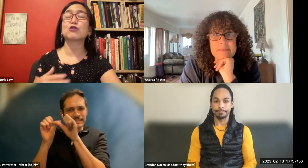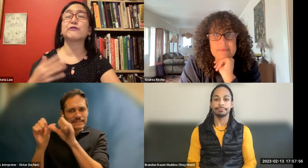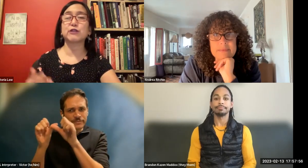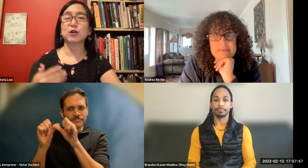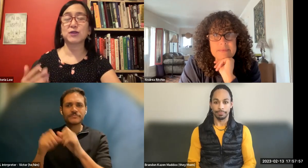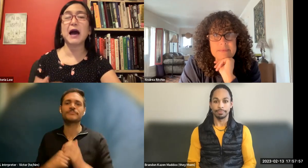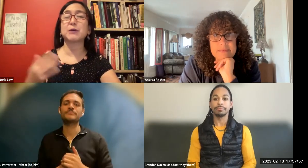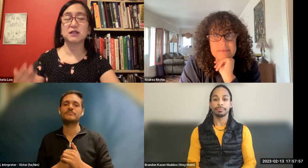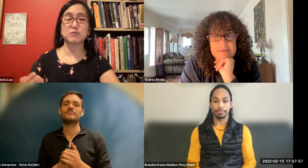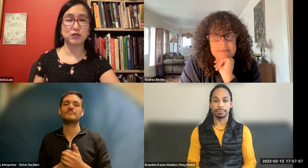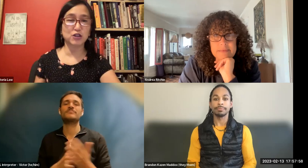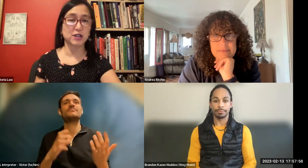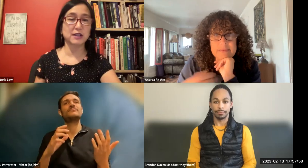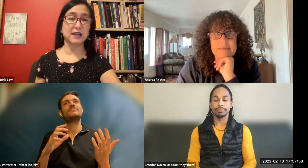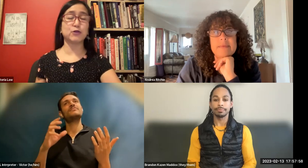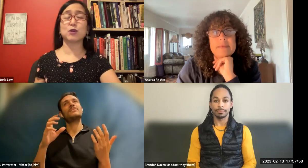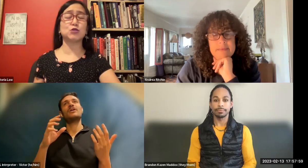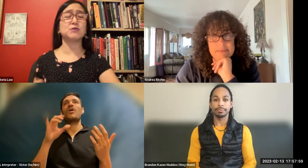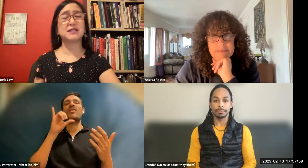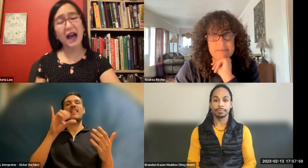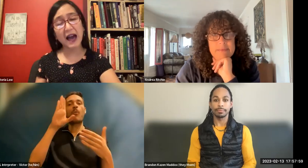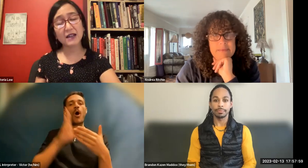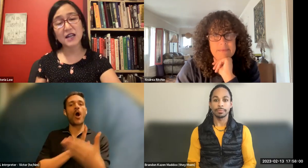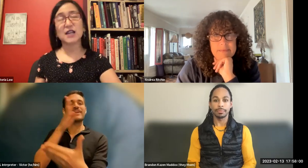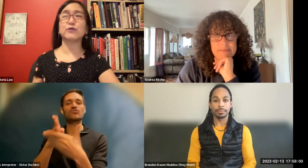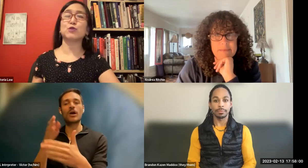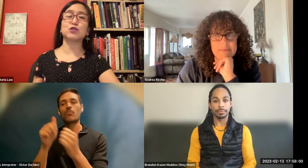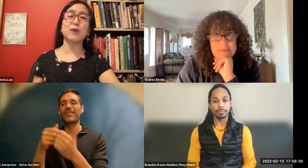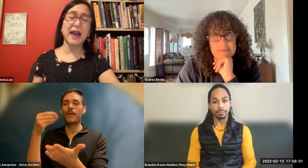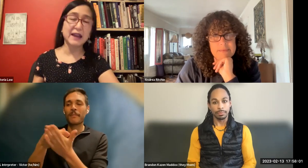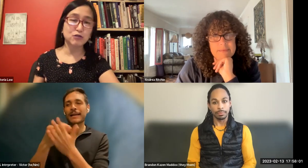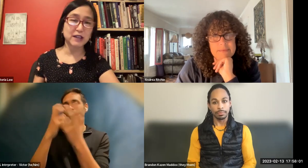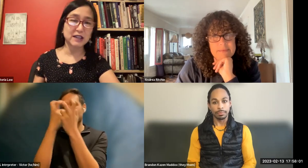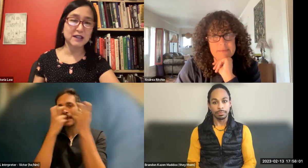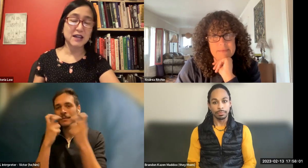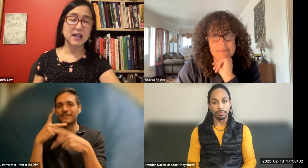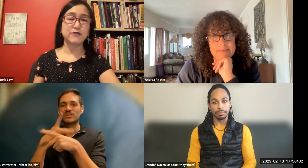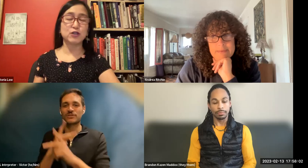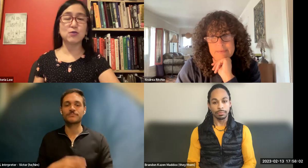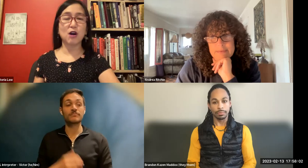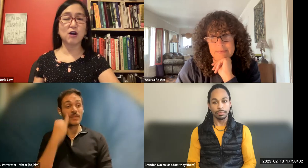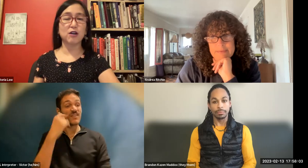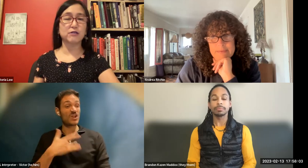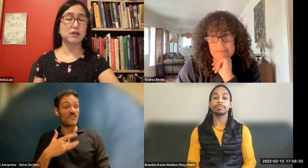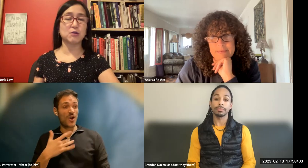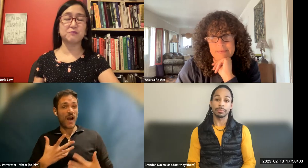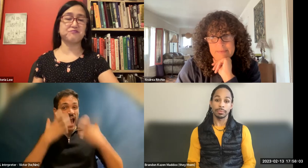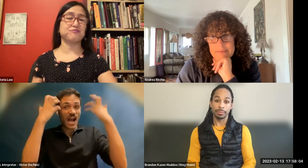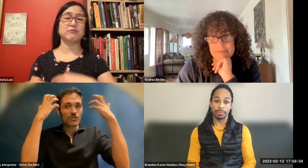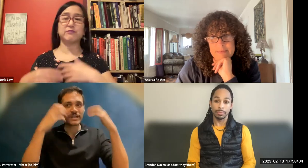somehow interfering with capitalist production. Like if you are too sad, if you are too angry, if you